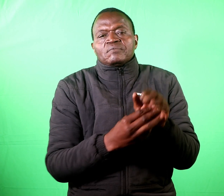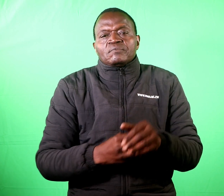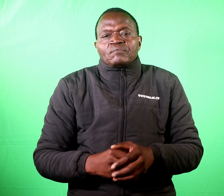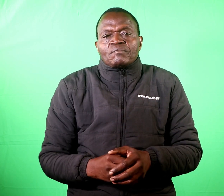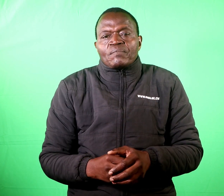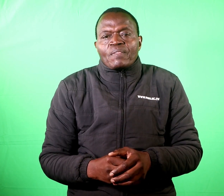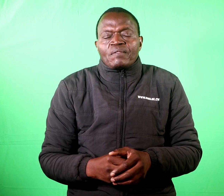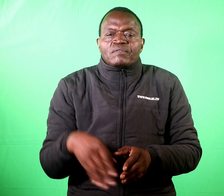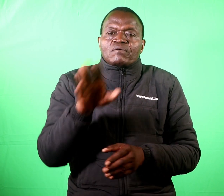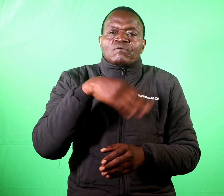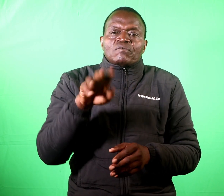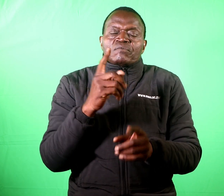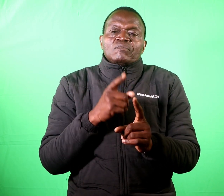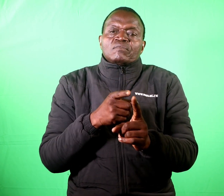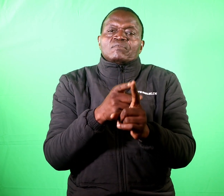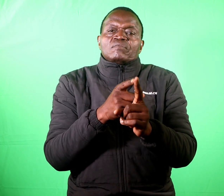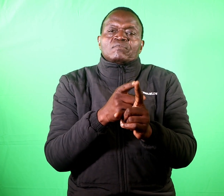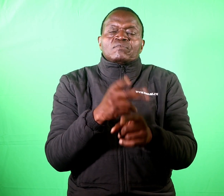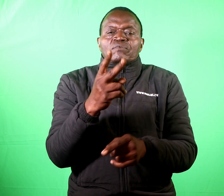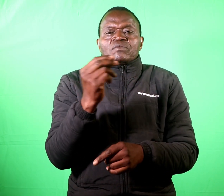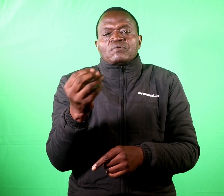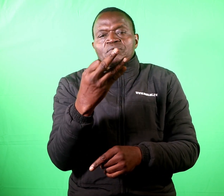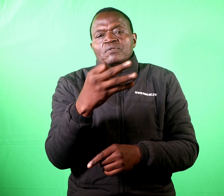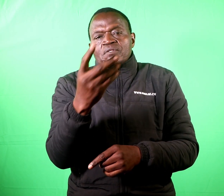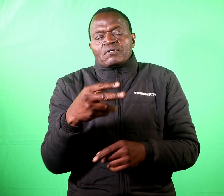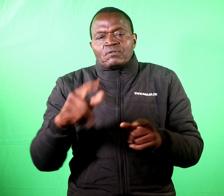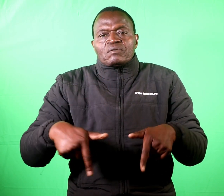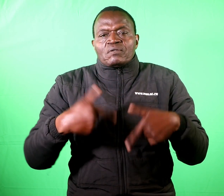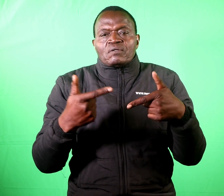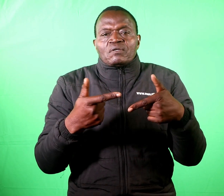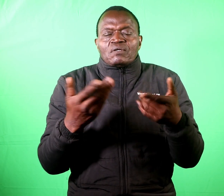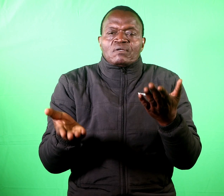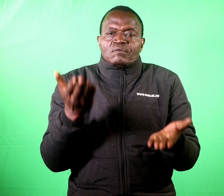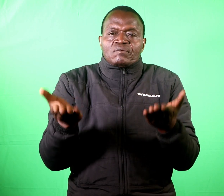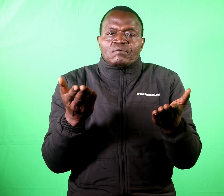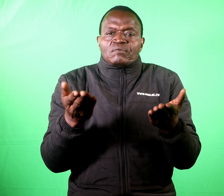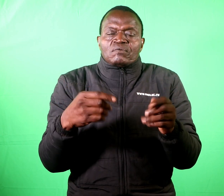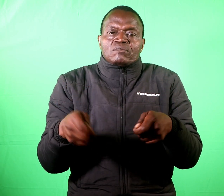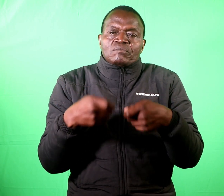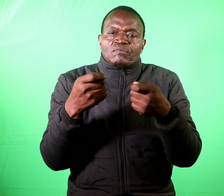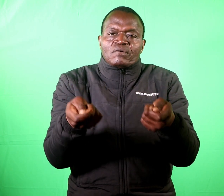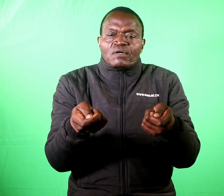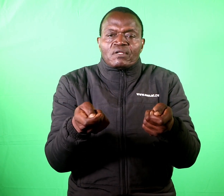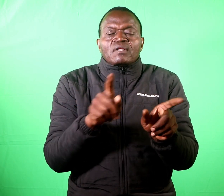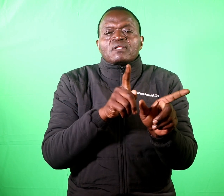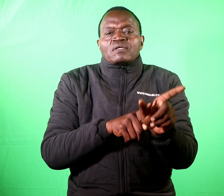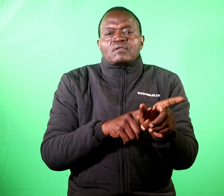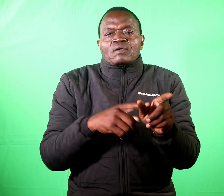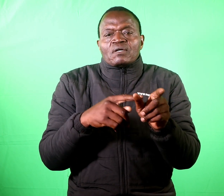The overall purpose of the 2023 Rural Livelihoods Assessment was to provide an annual update on